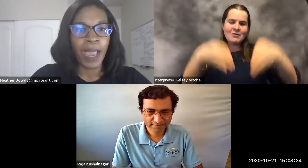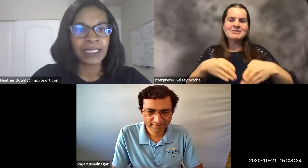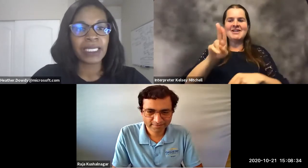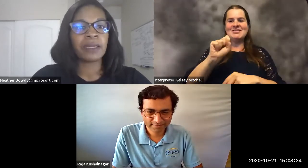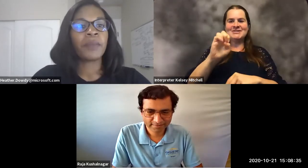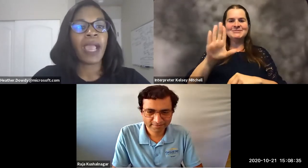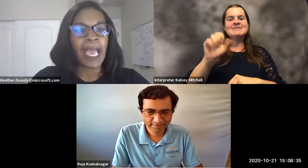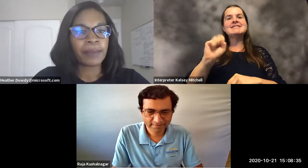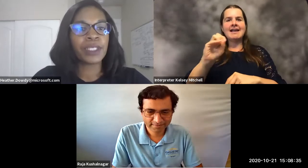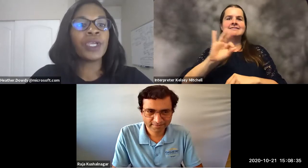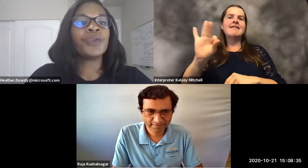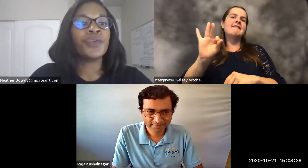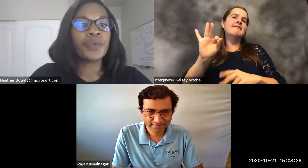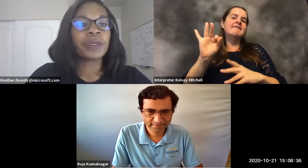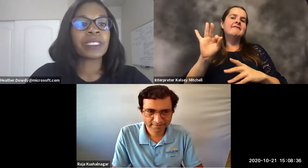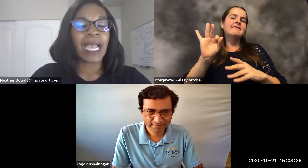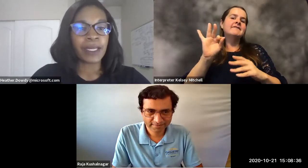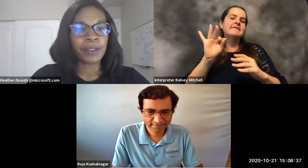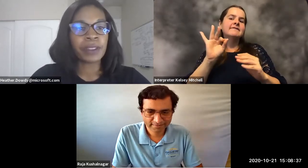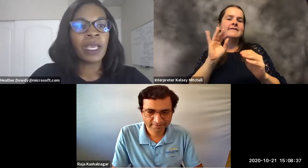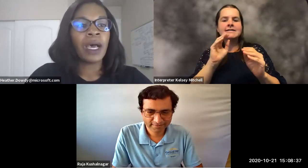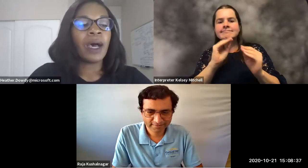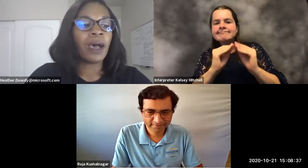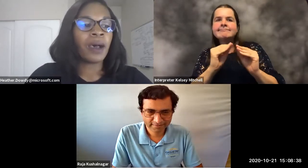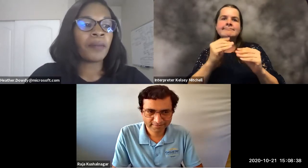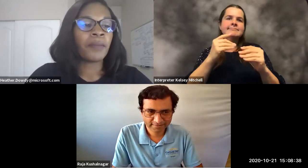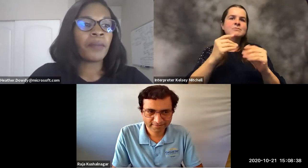of correcting perhaps newer signers,